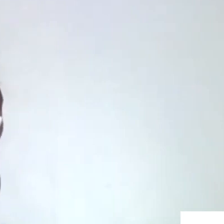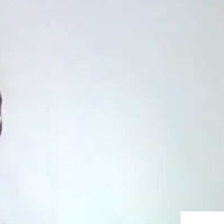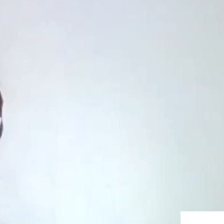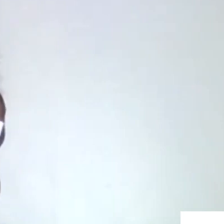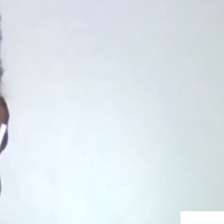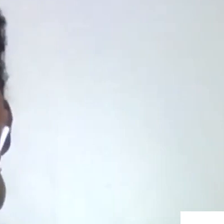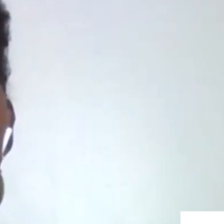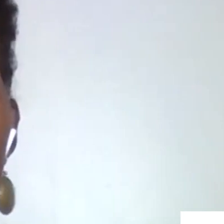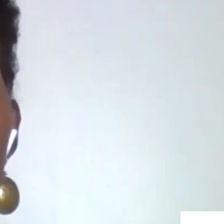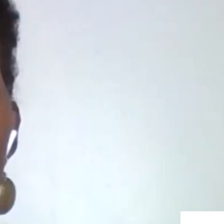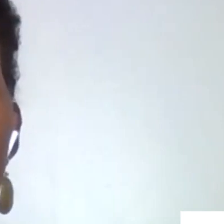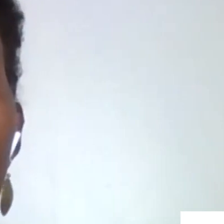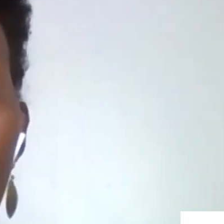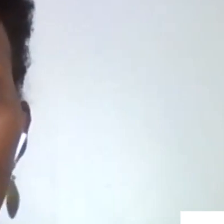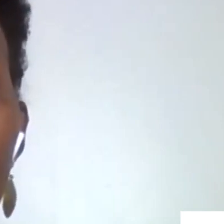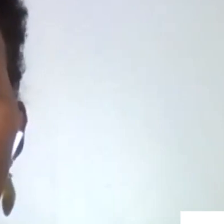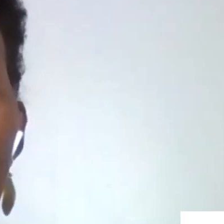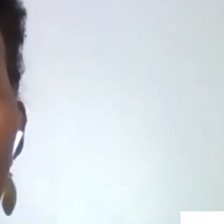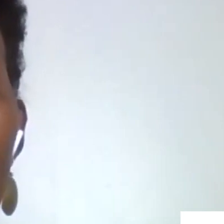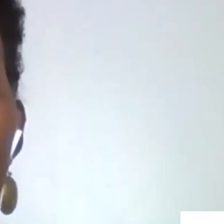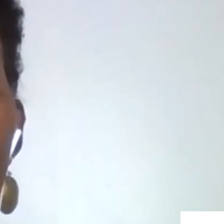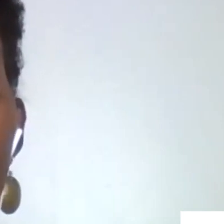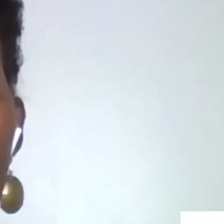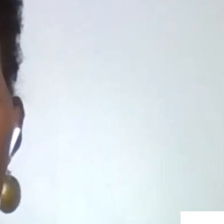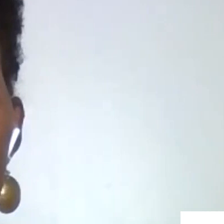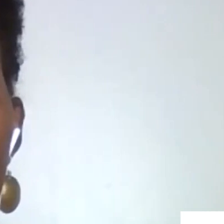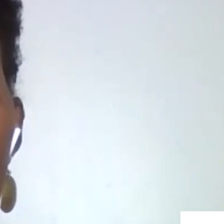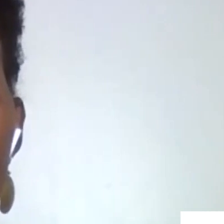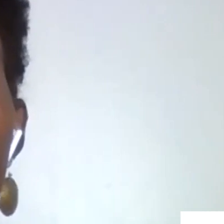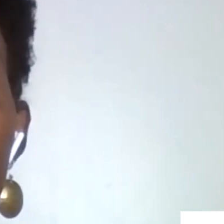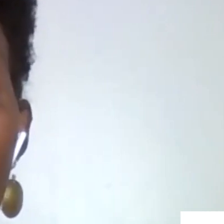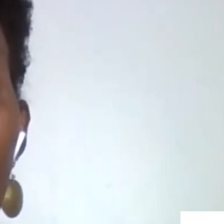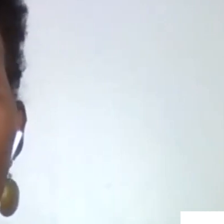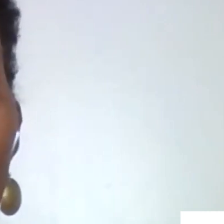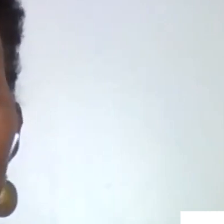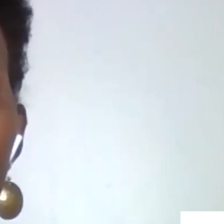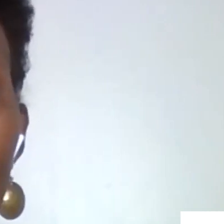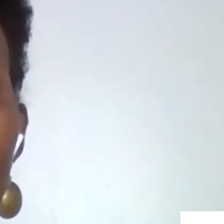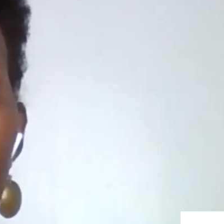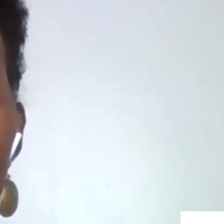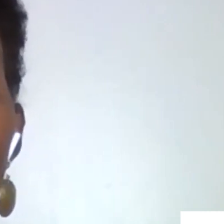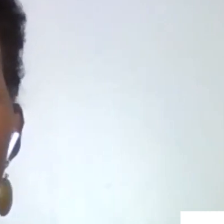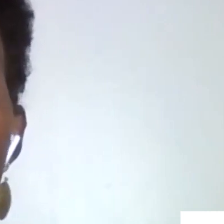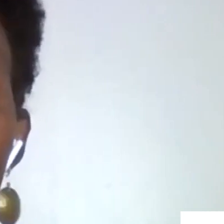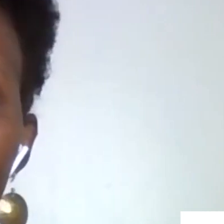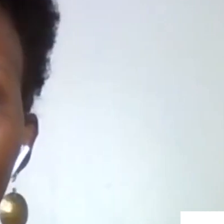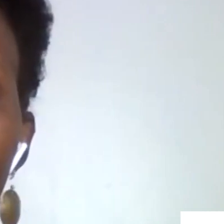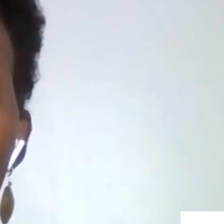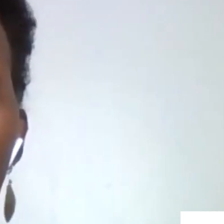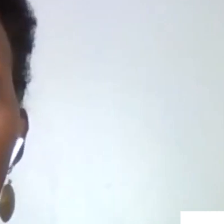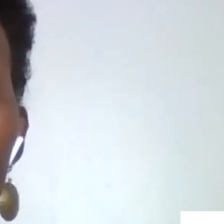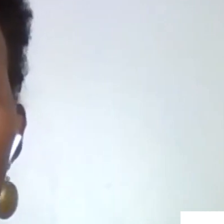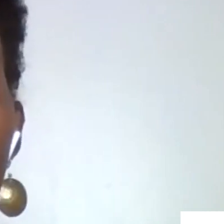start a business, and it really takes a lot for you to run it throughout a period of time. And as you can see,